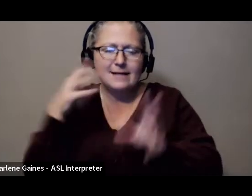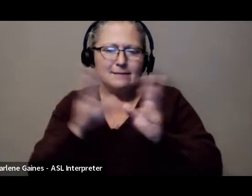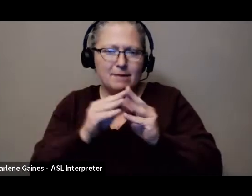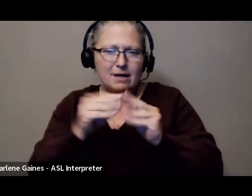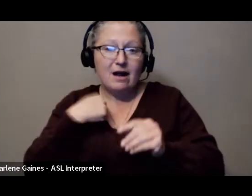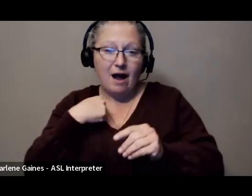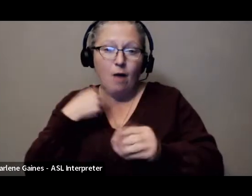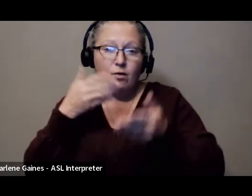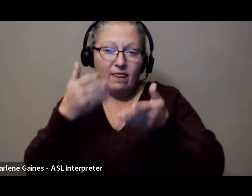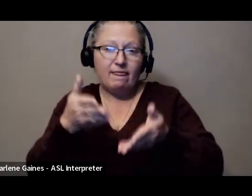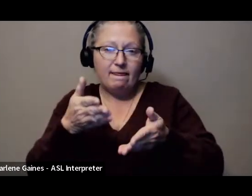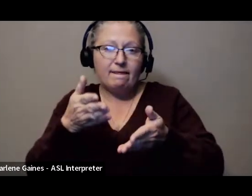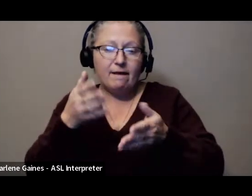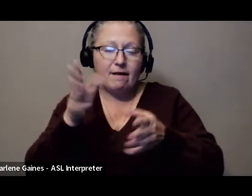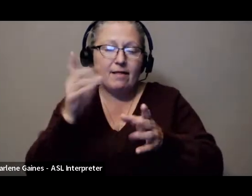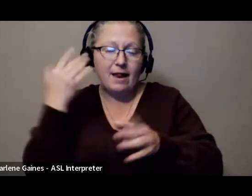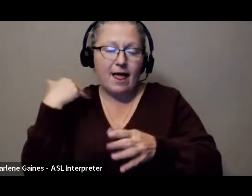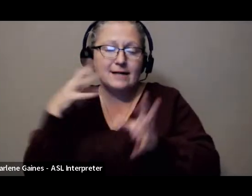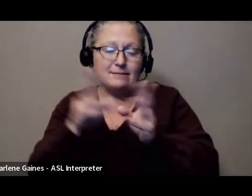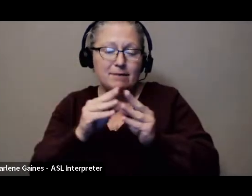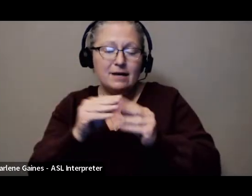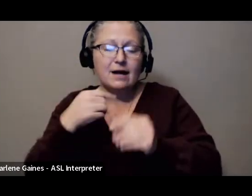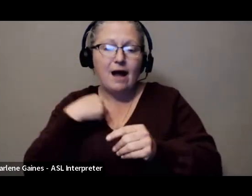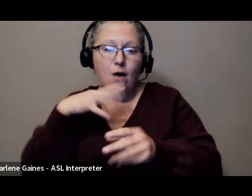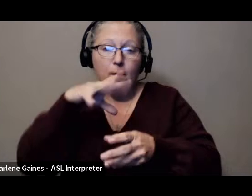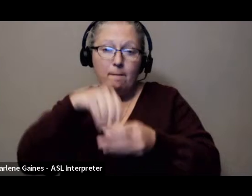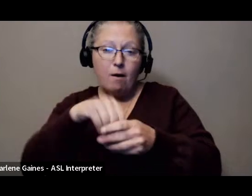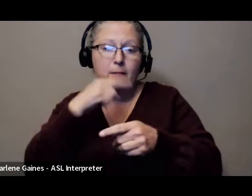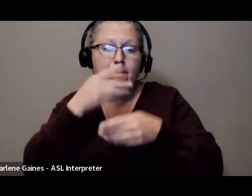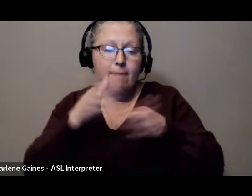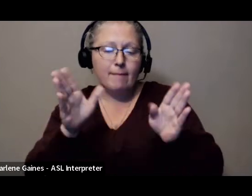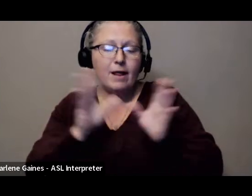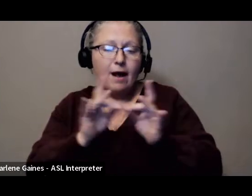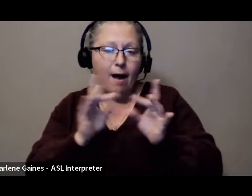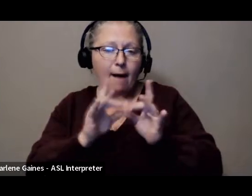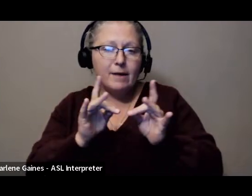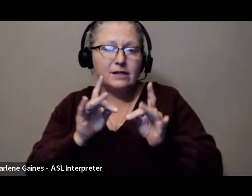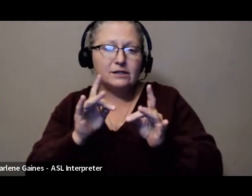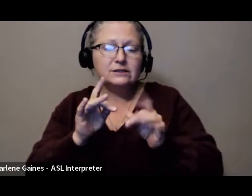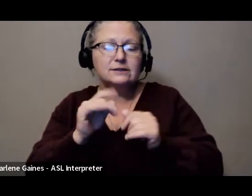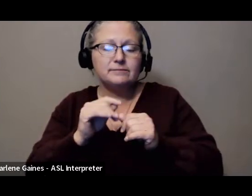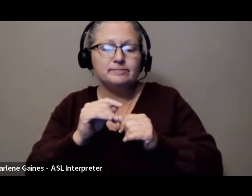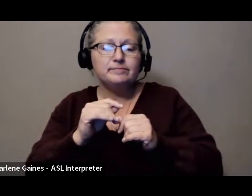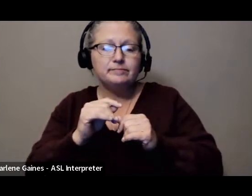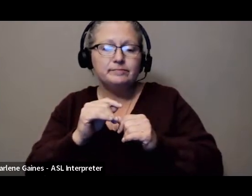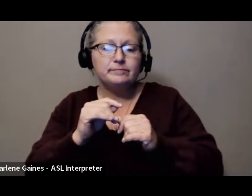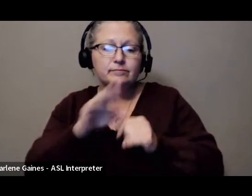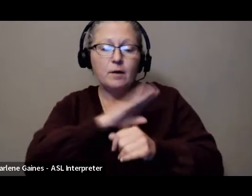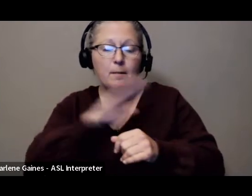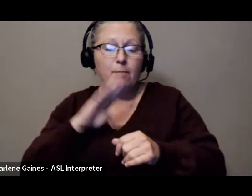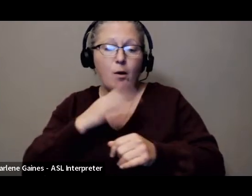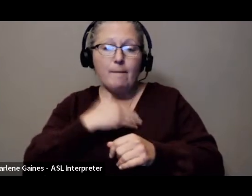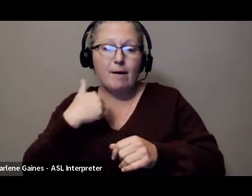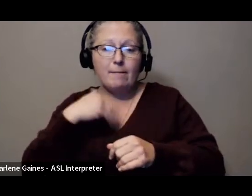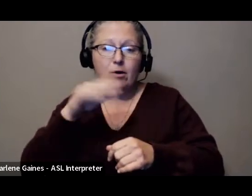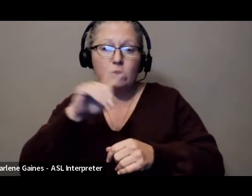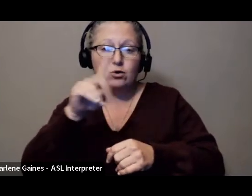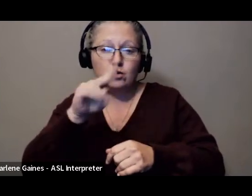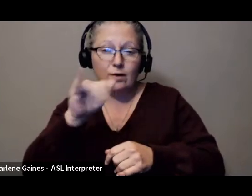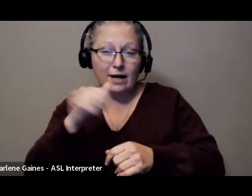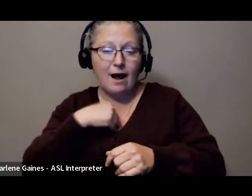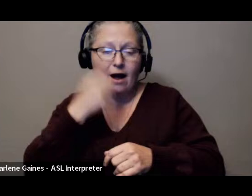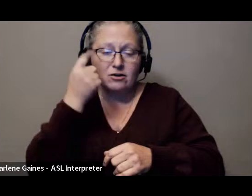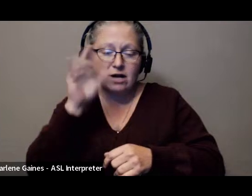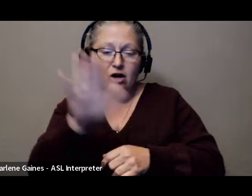was also present in the last meeting and was part of the public comments shared. Board Member Zuniga, I understand